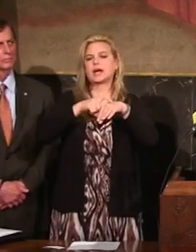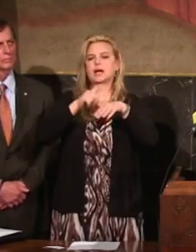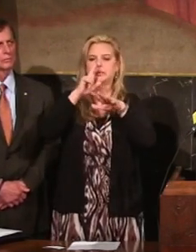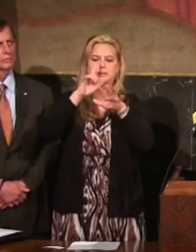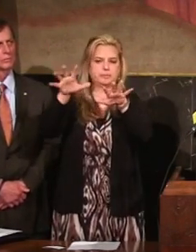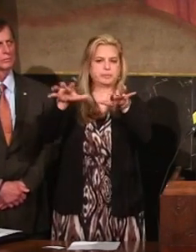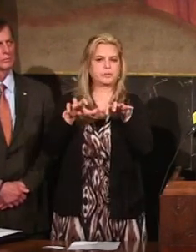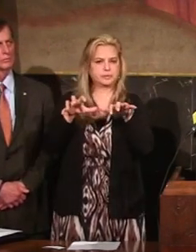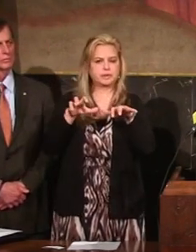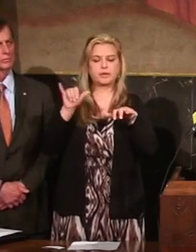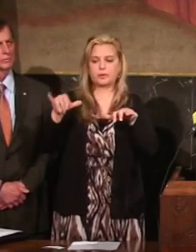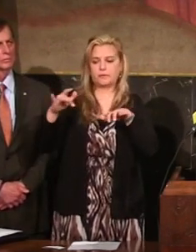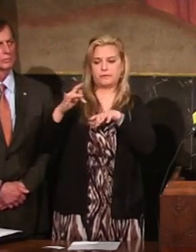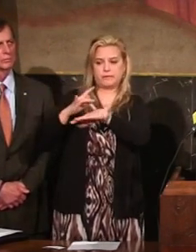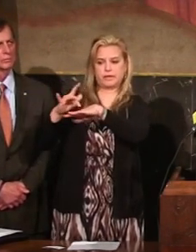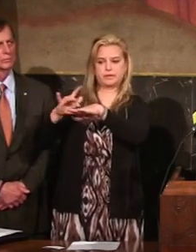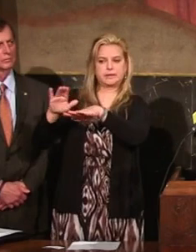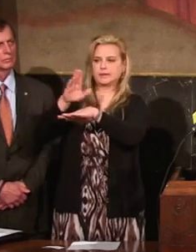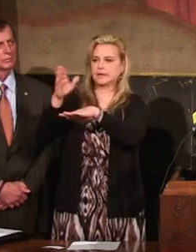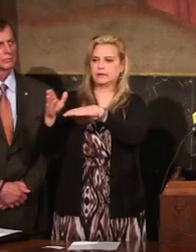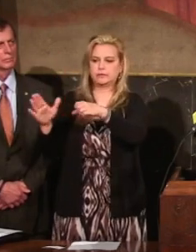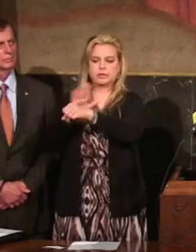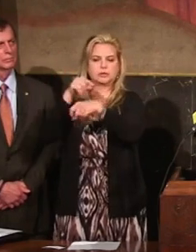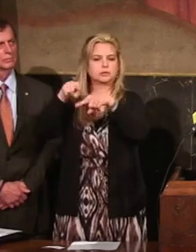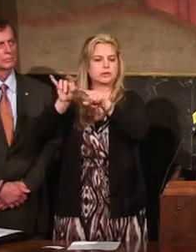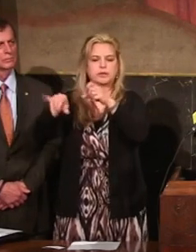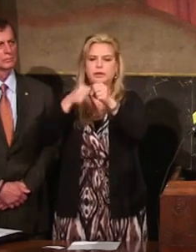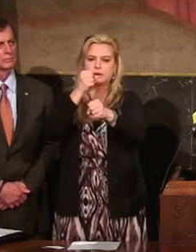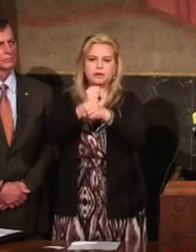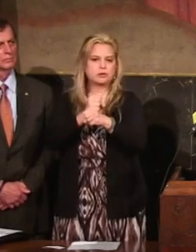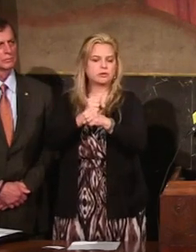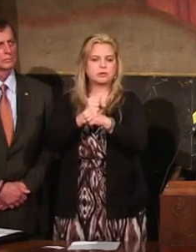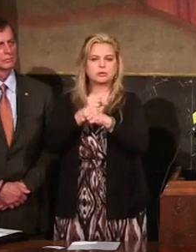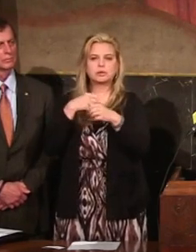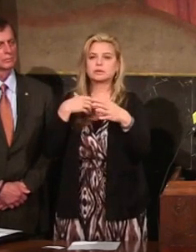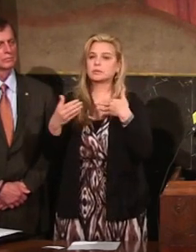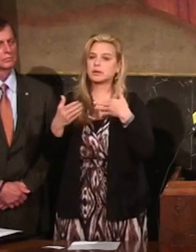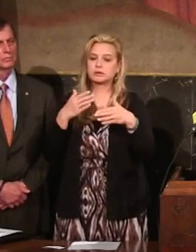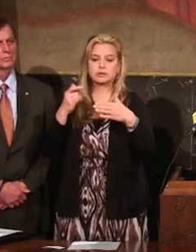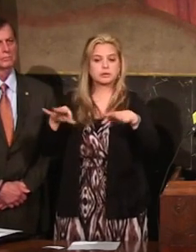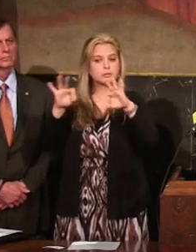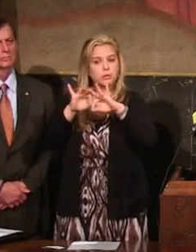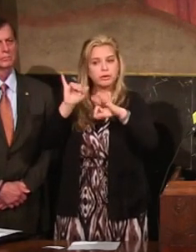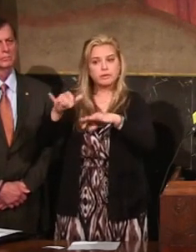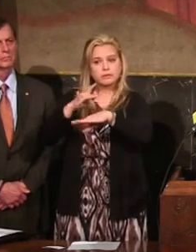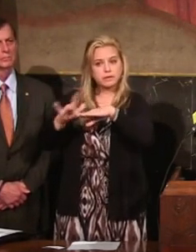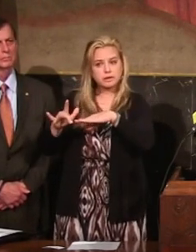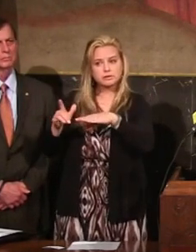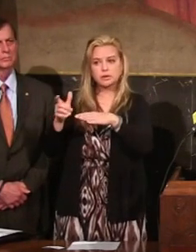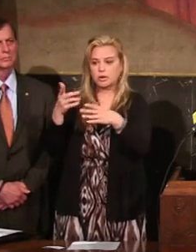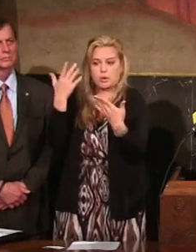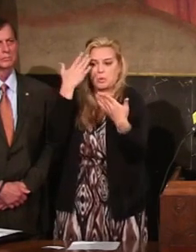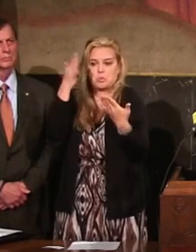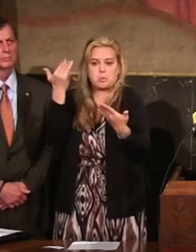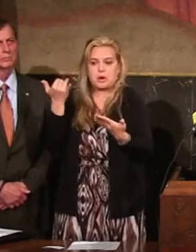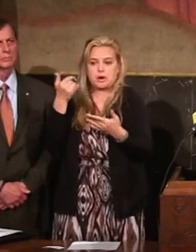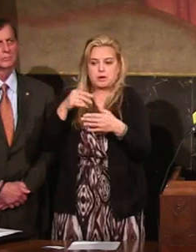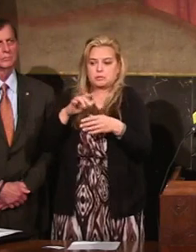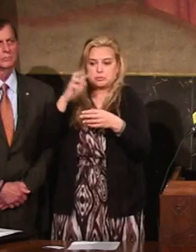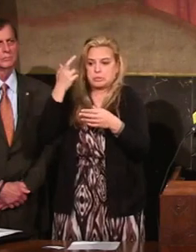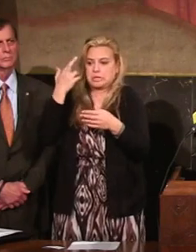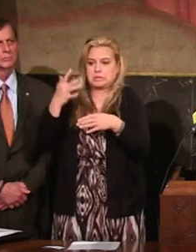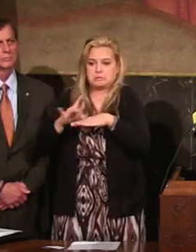frozen, those vacancies can never be filled during the year. Despite the importance of the vacancy created for whatever reason,